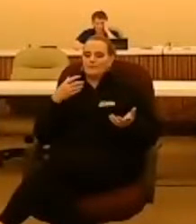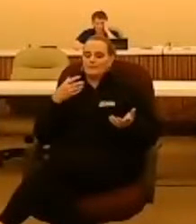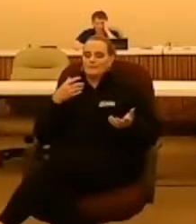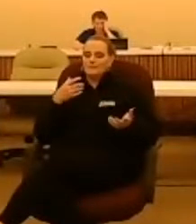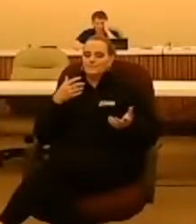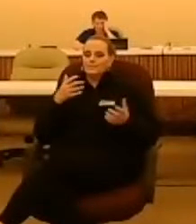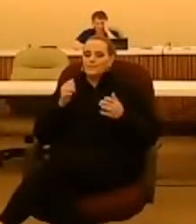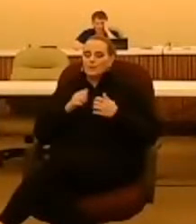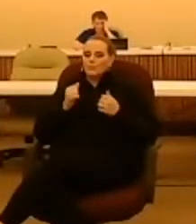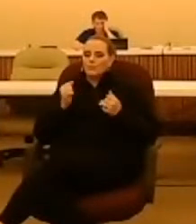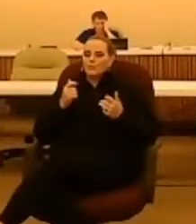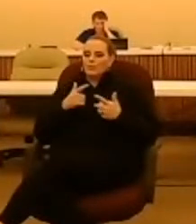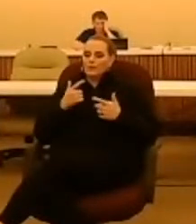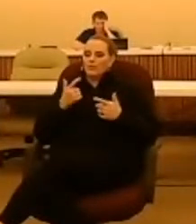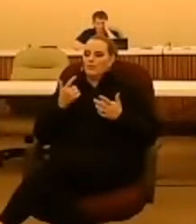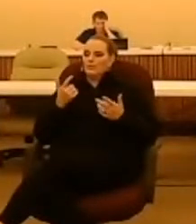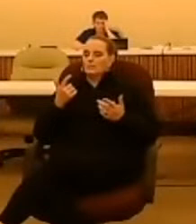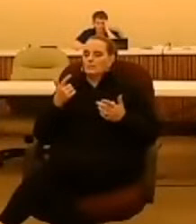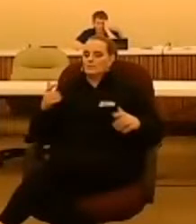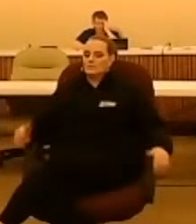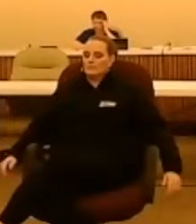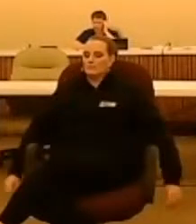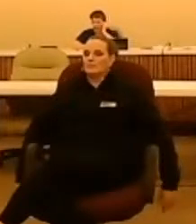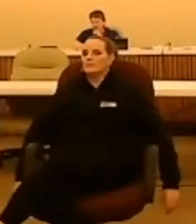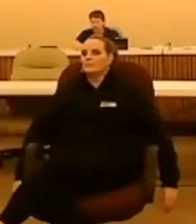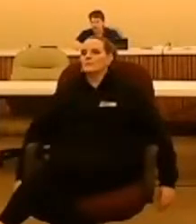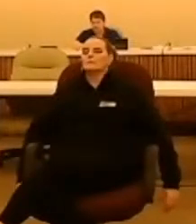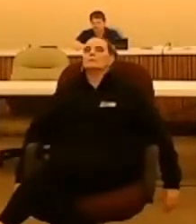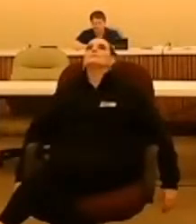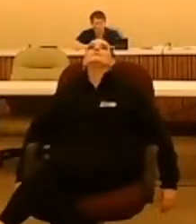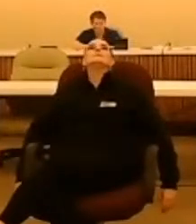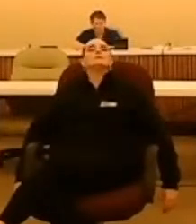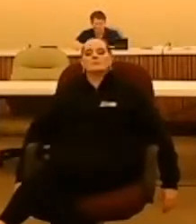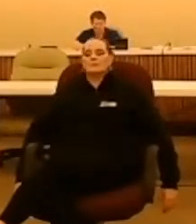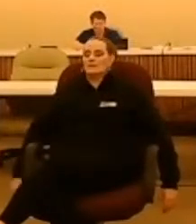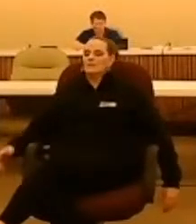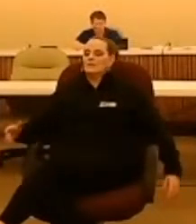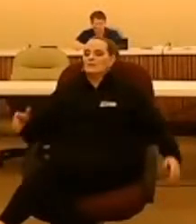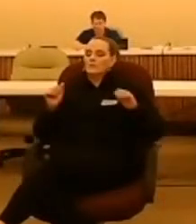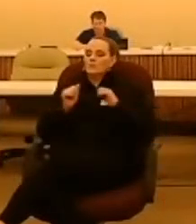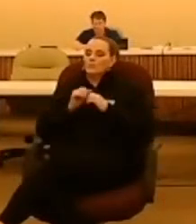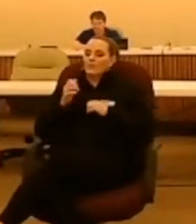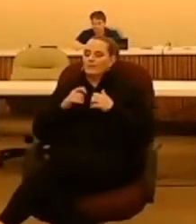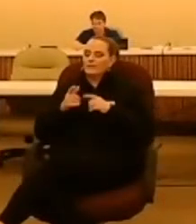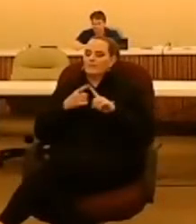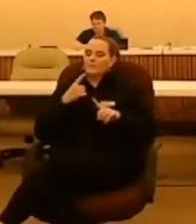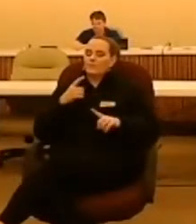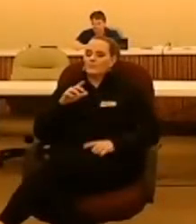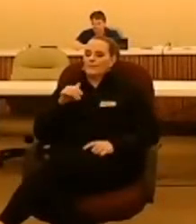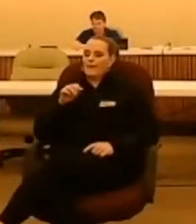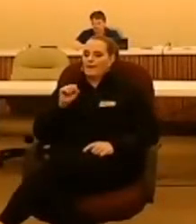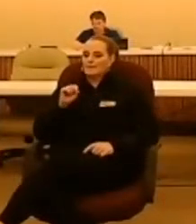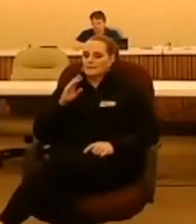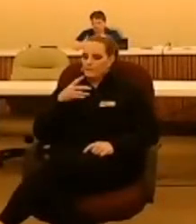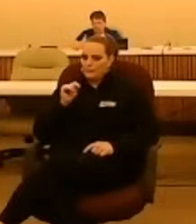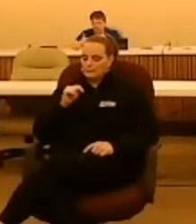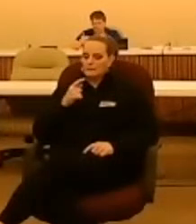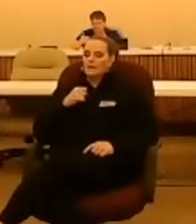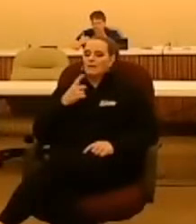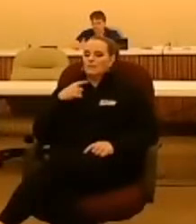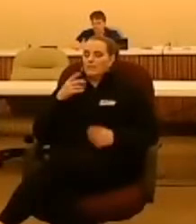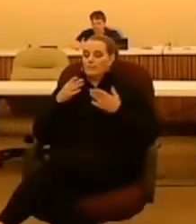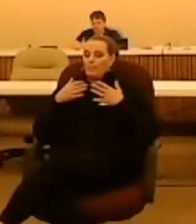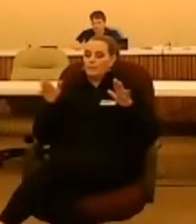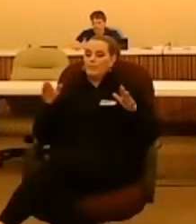with all the, again, from the as-built and everything, and went through and those public hearings